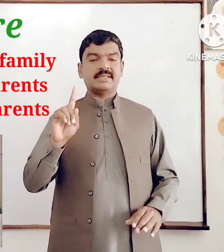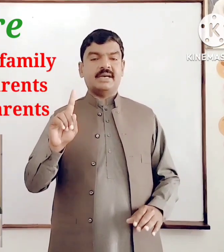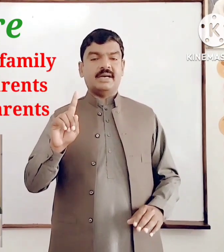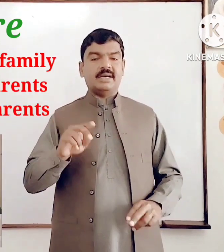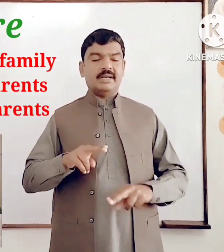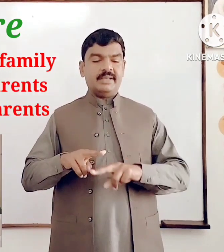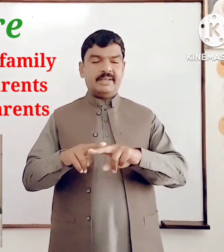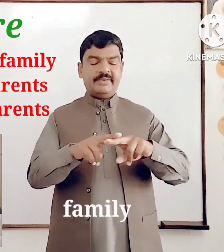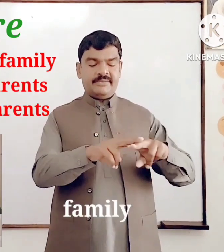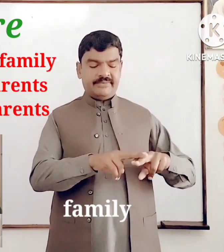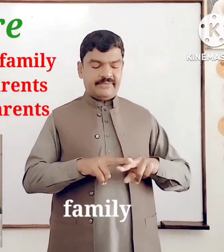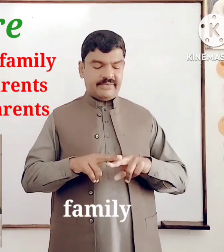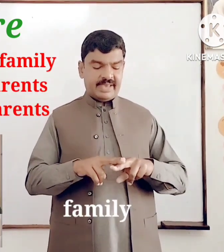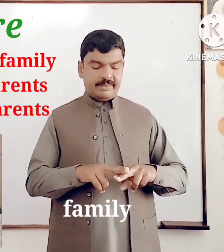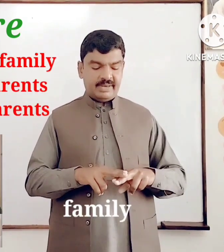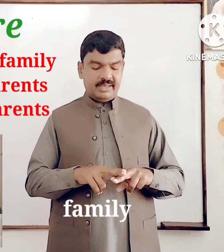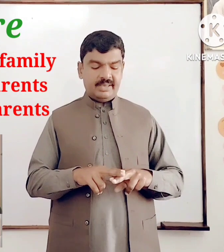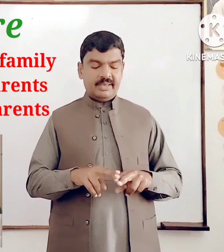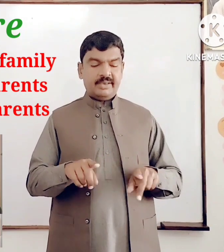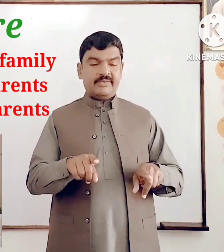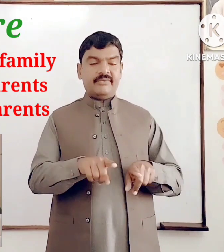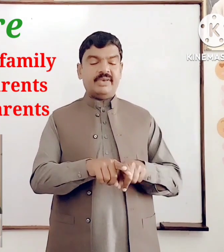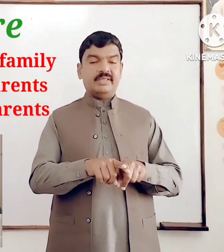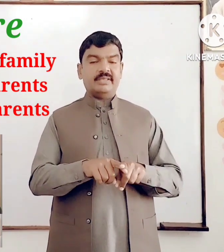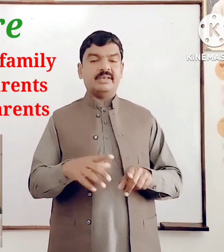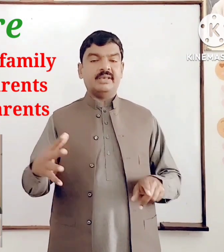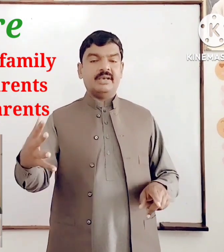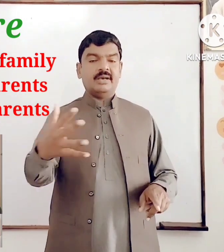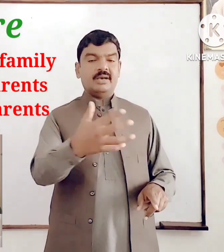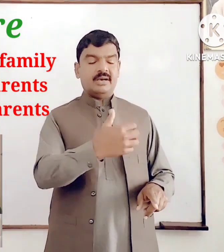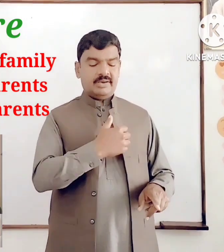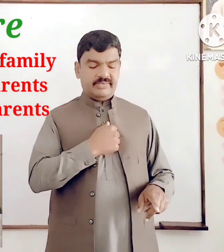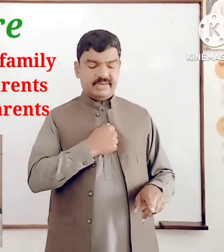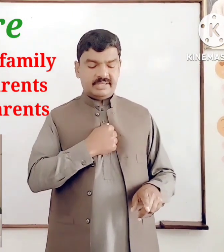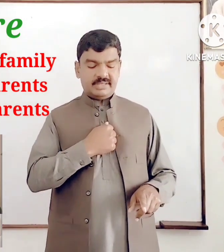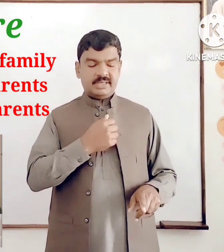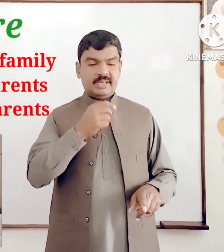as a family with our